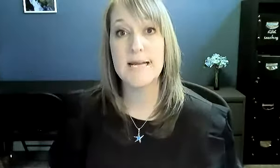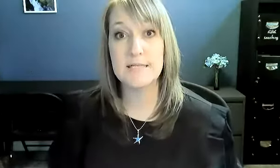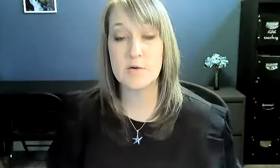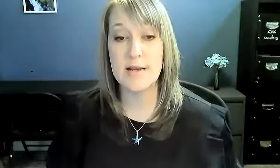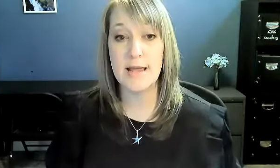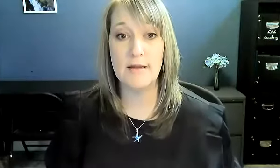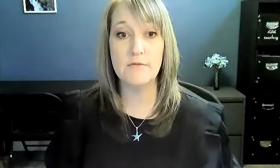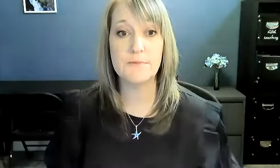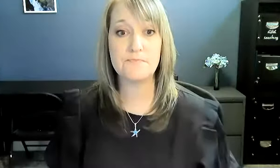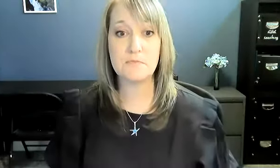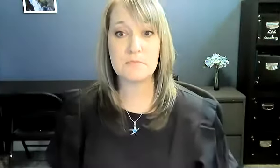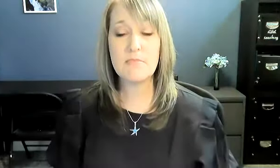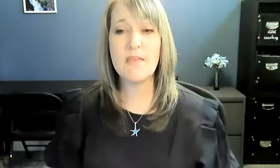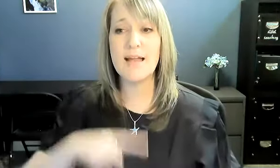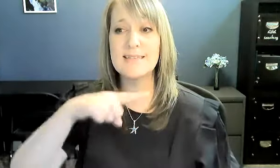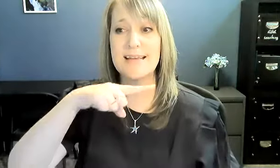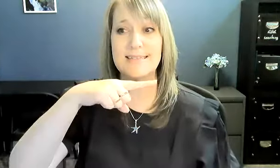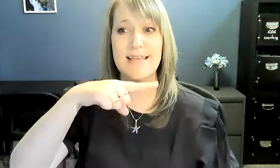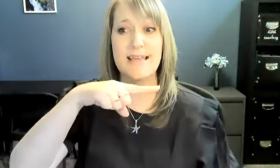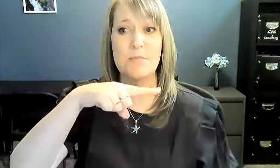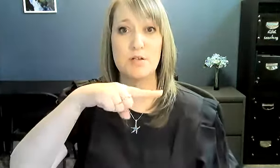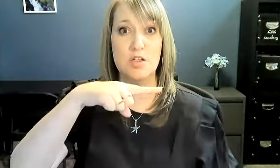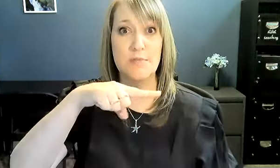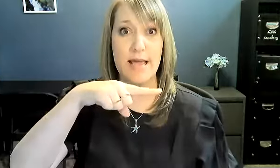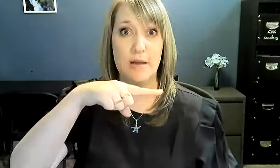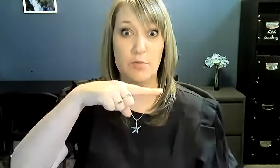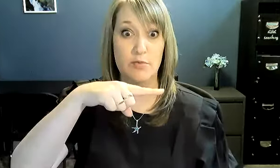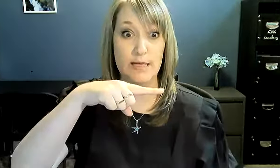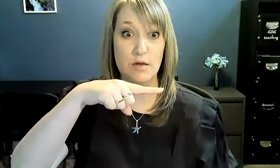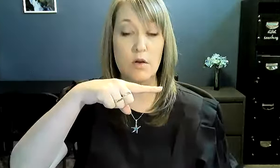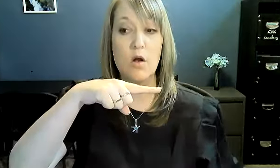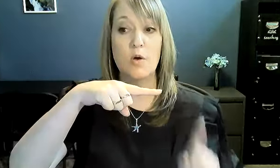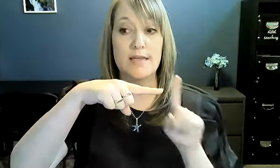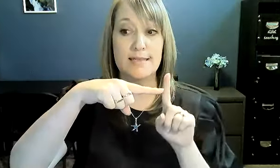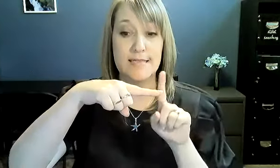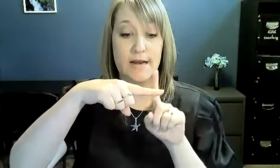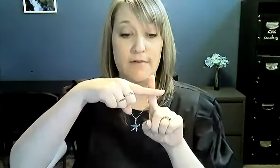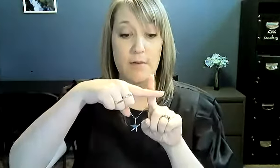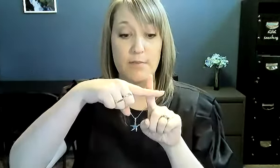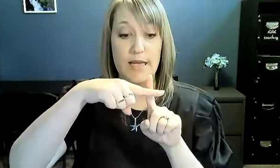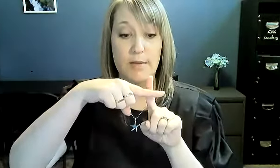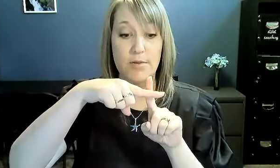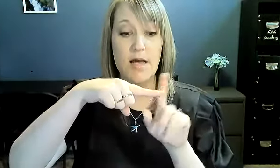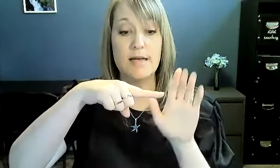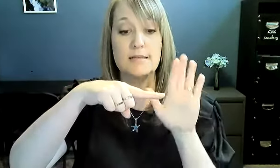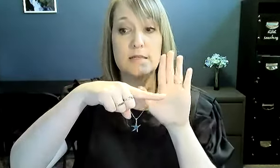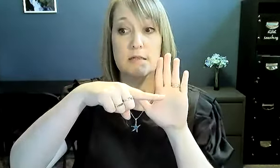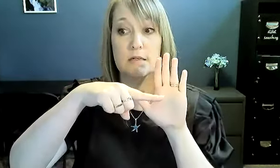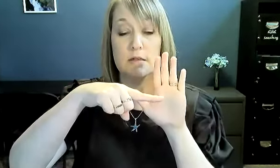Minus or negative has that same dominant hand movement, only instead of making a plus,